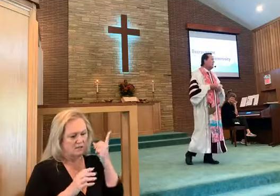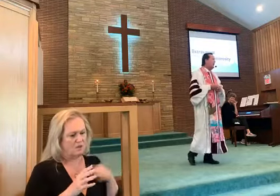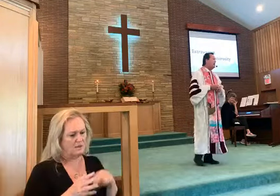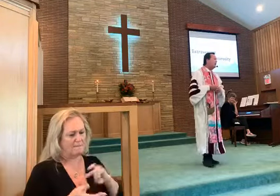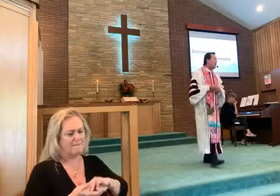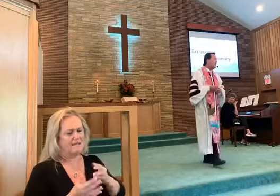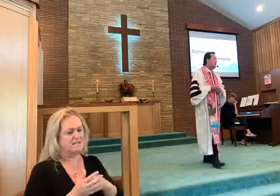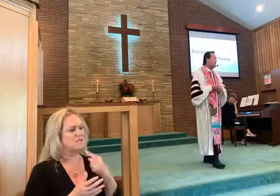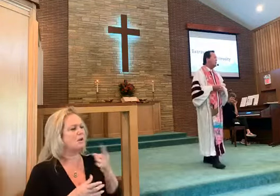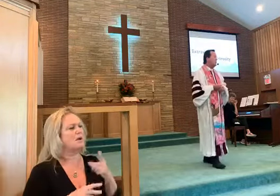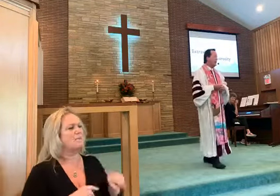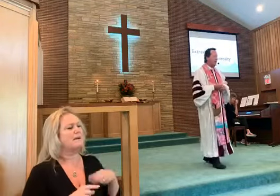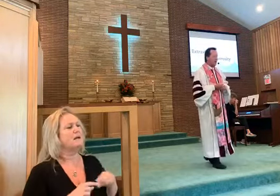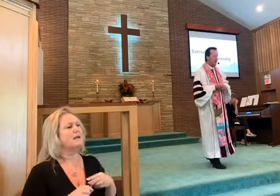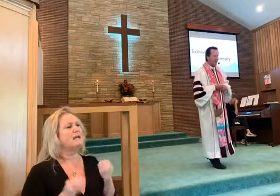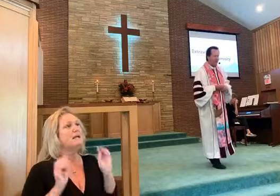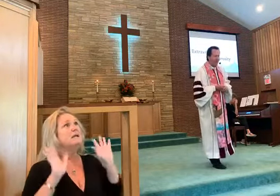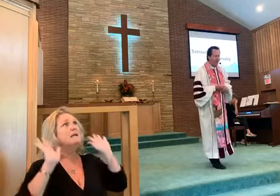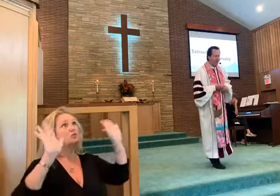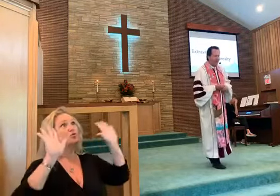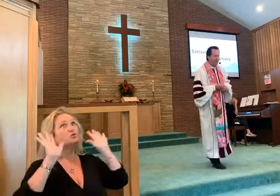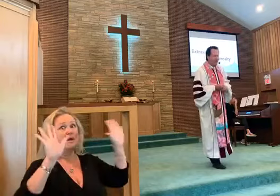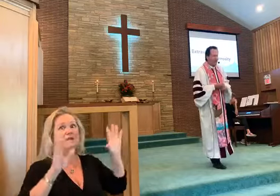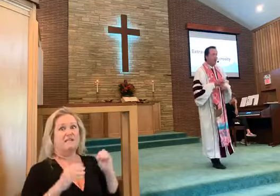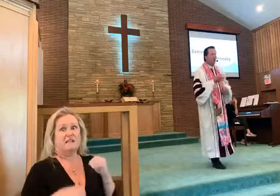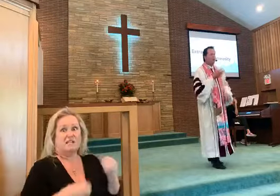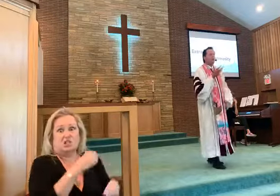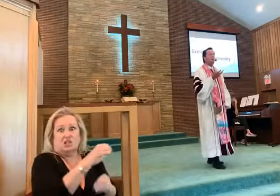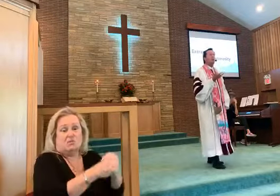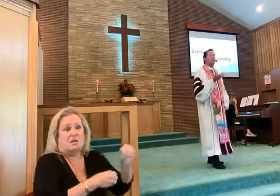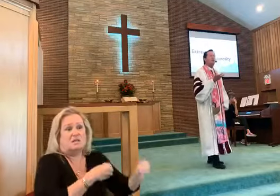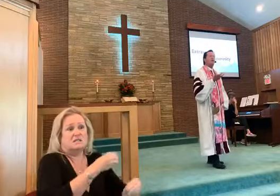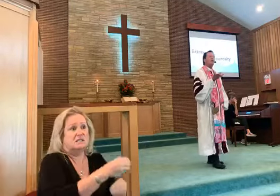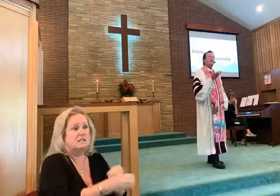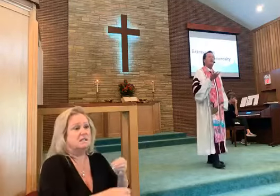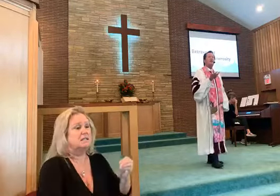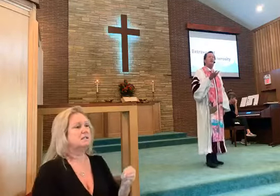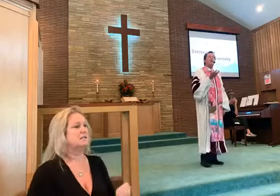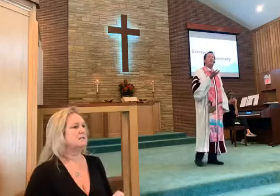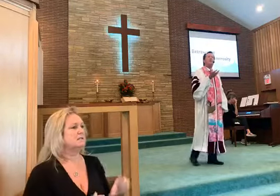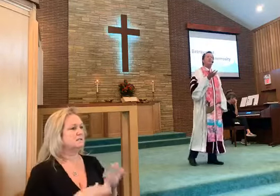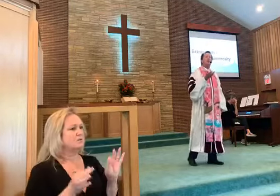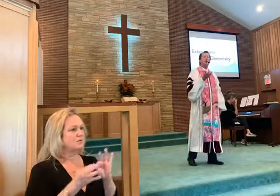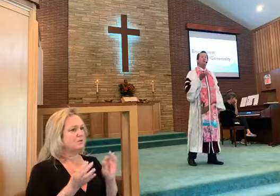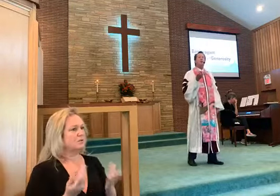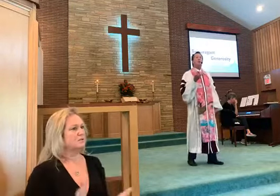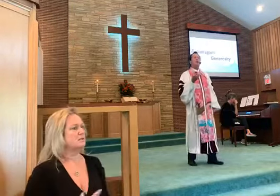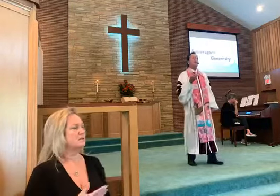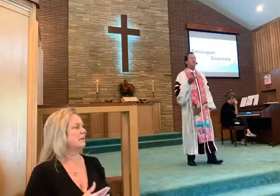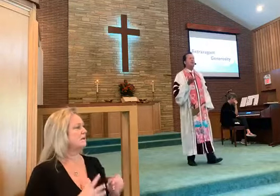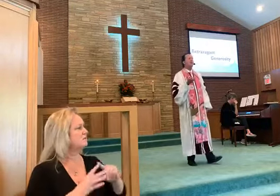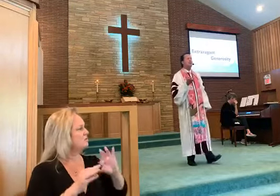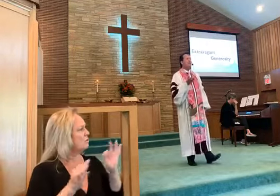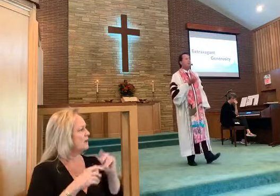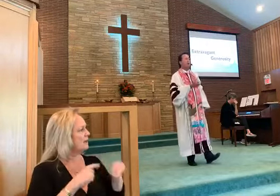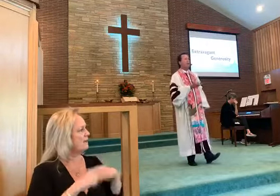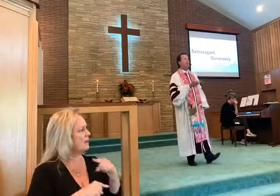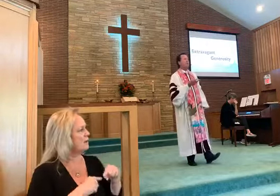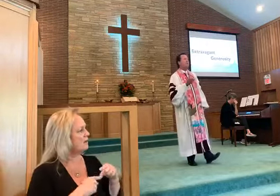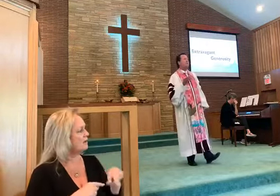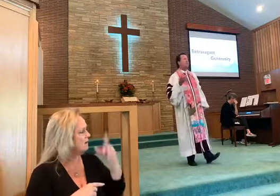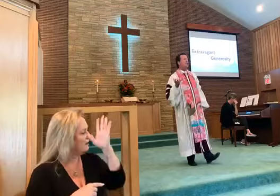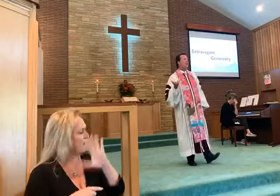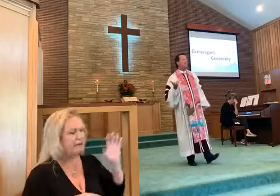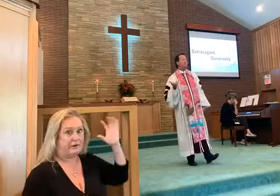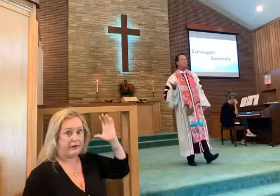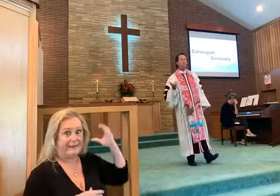talk about an extravagant generosity. So this morning's scripture is kind of like a story about God the